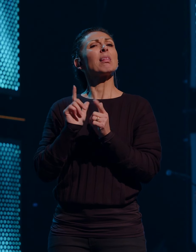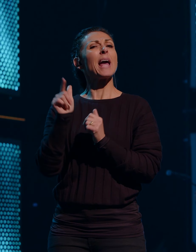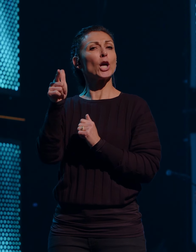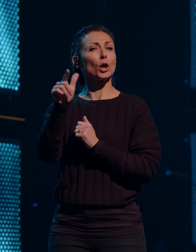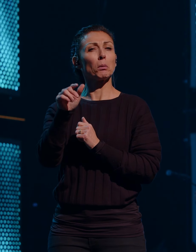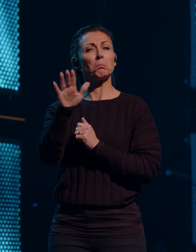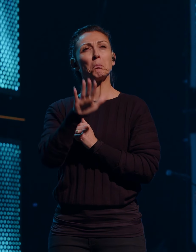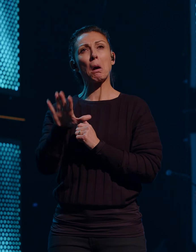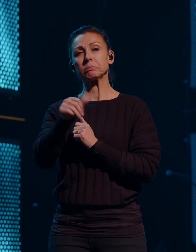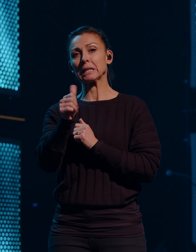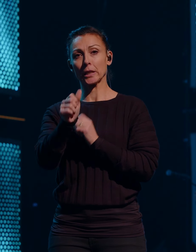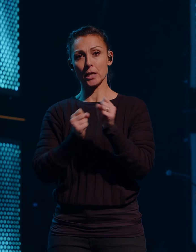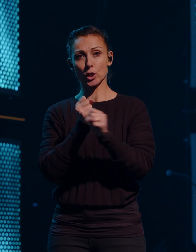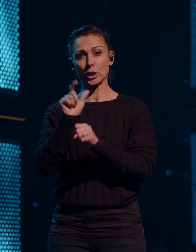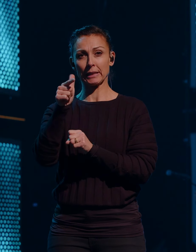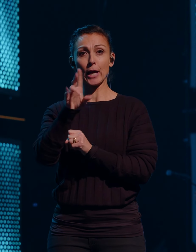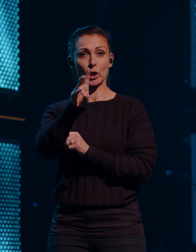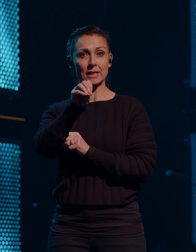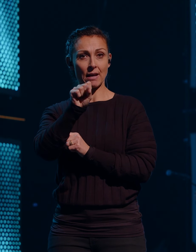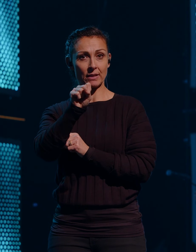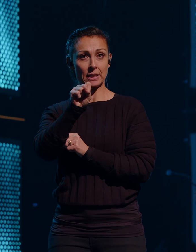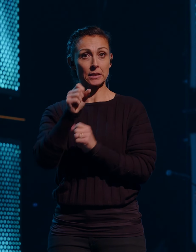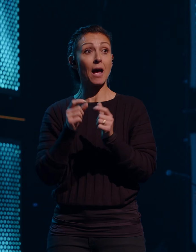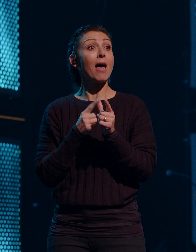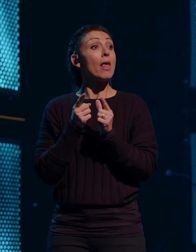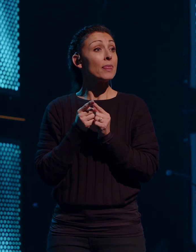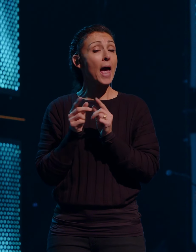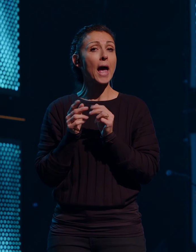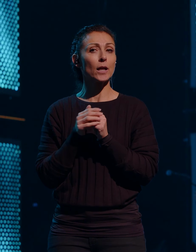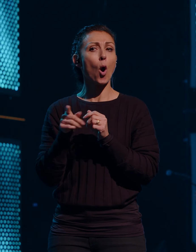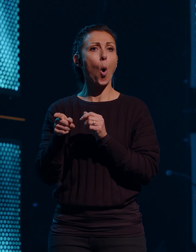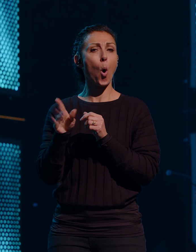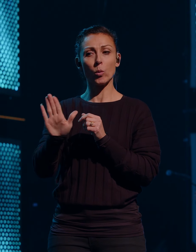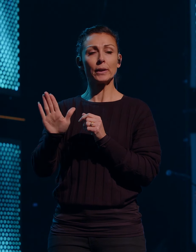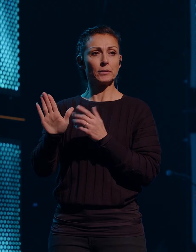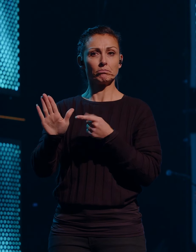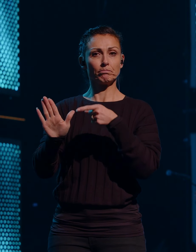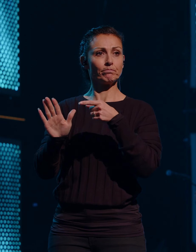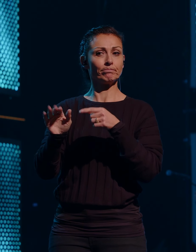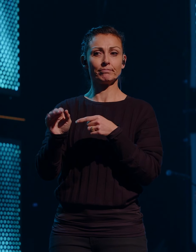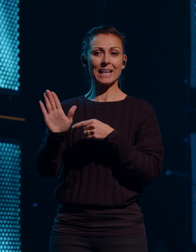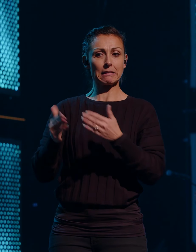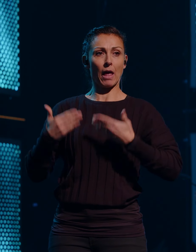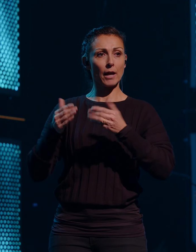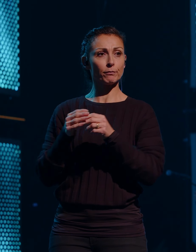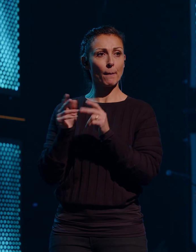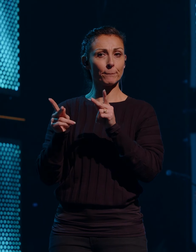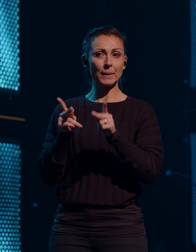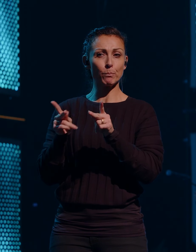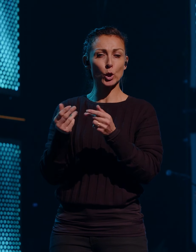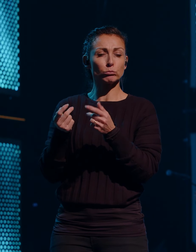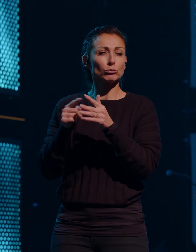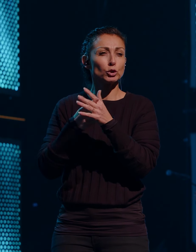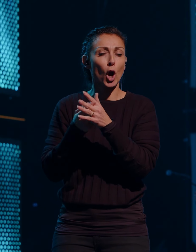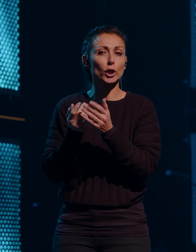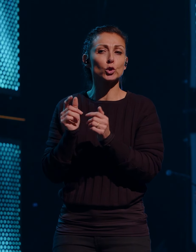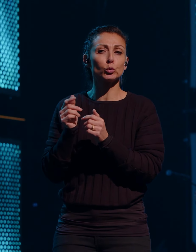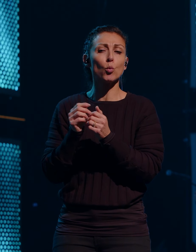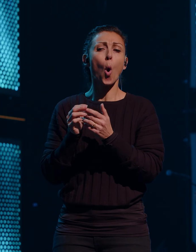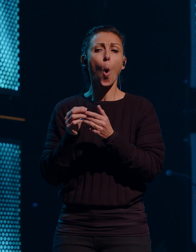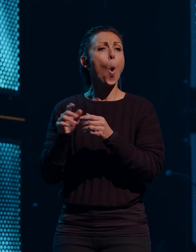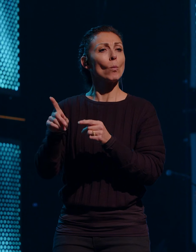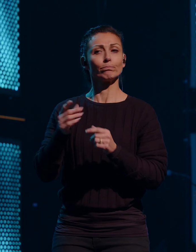after his death, his rating started to go up. It went up to 67% of Americans believed the